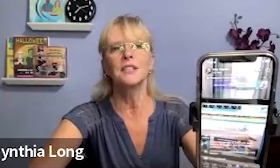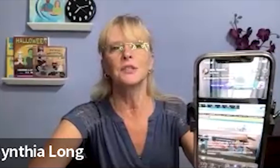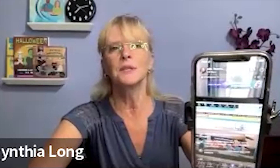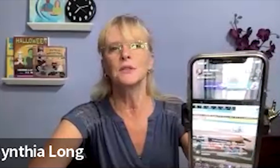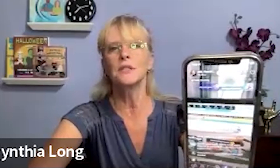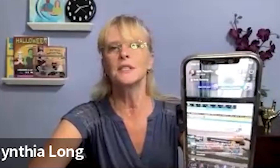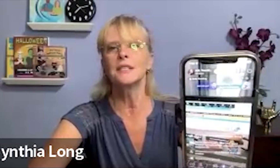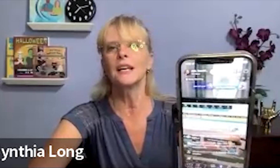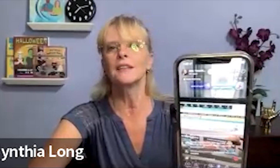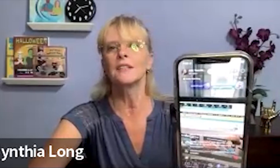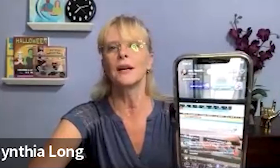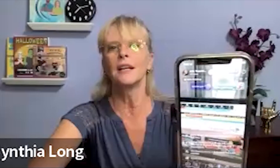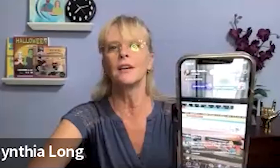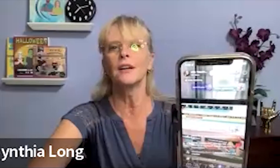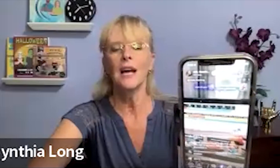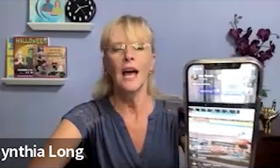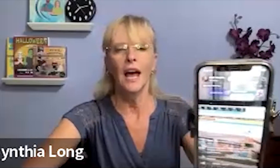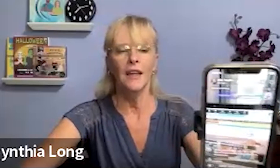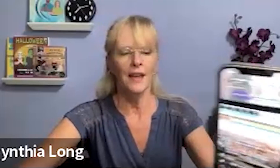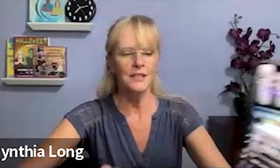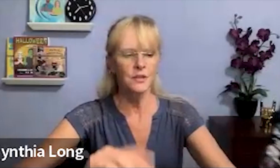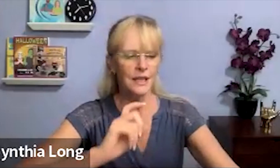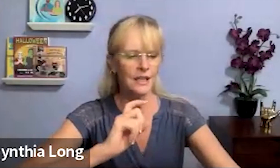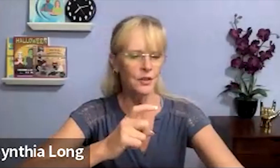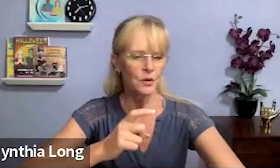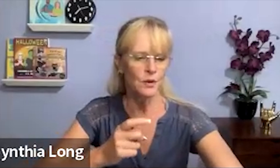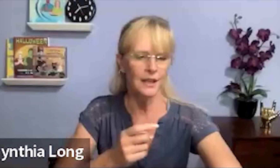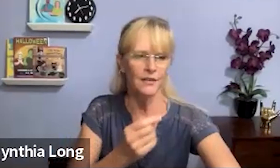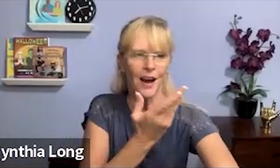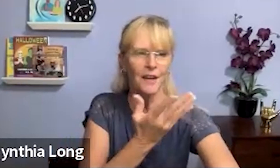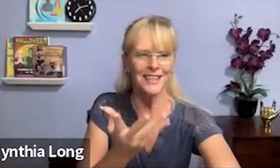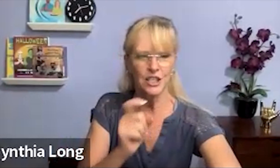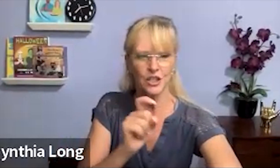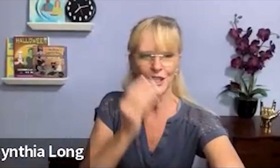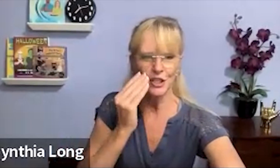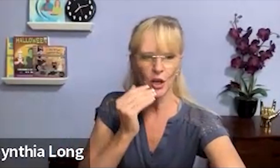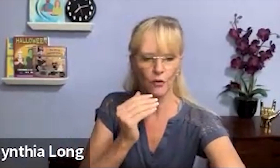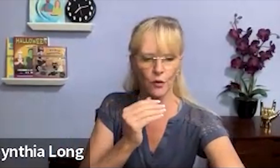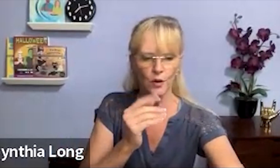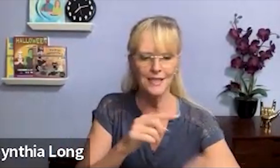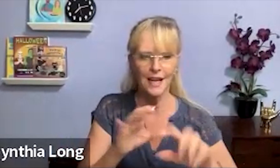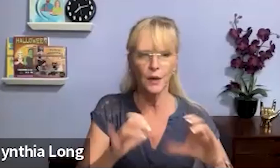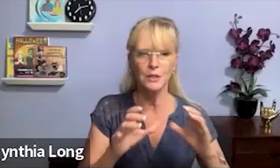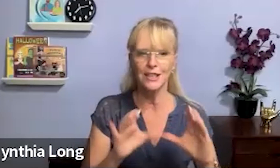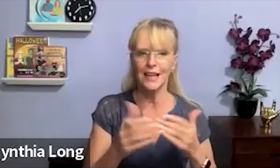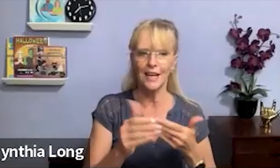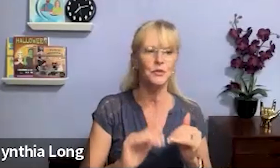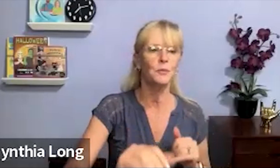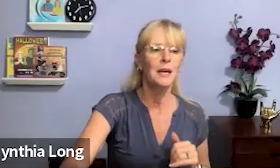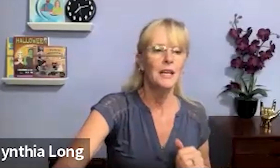Teaching Resources and get this right here. And that's going to give you the 5 things you need to know for sign language in the classroom.